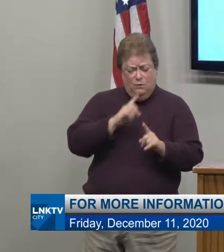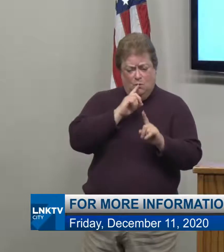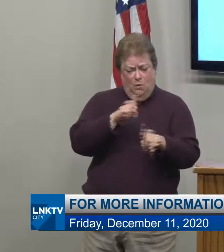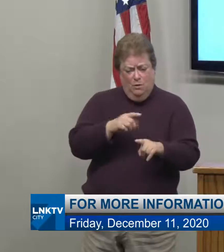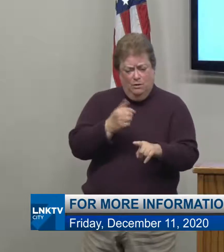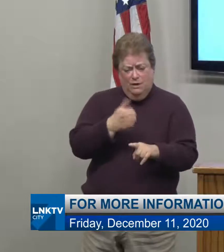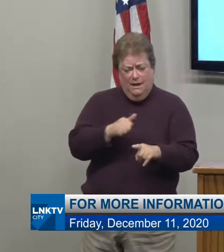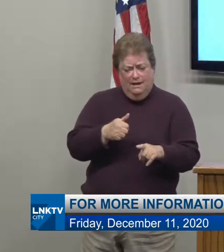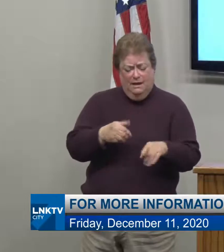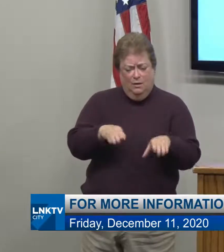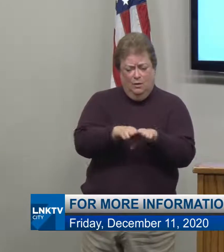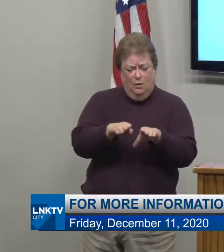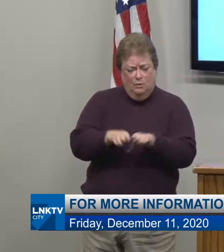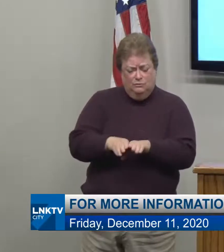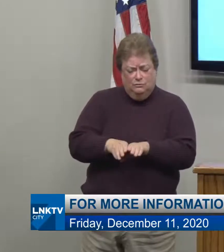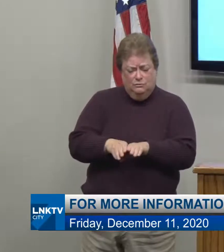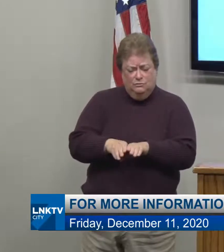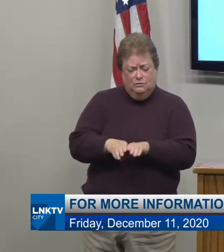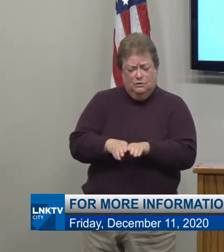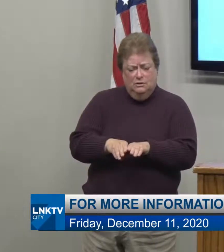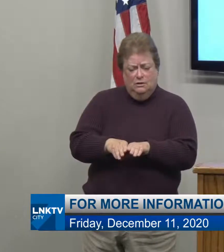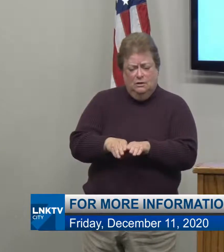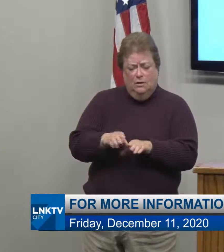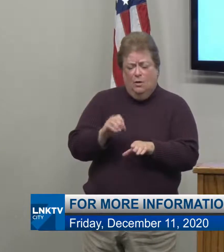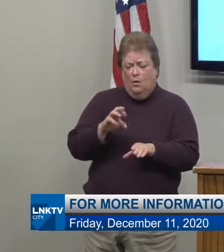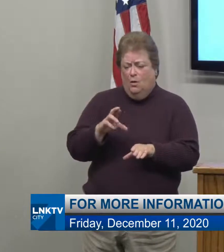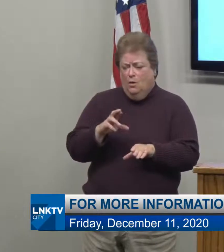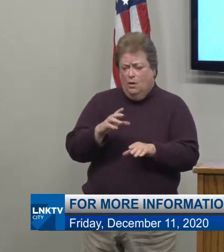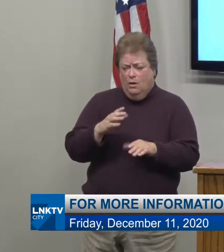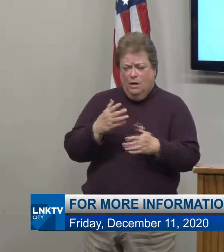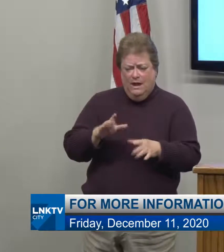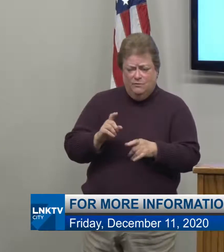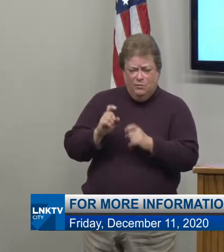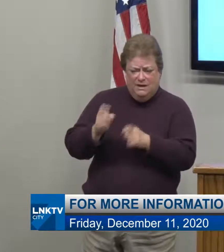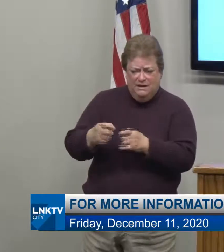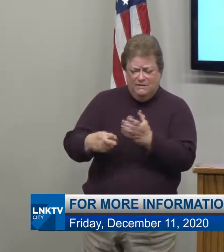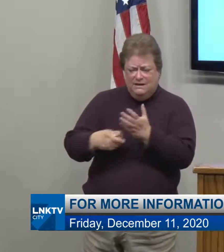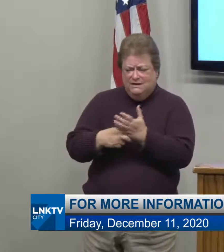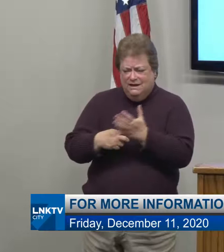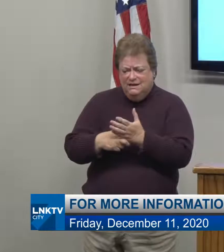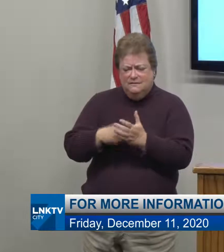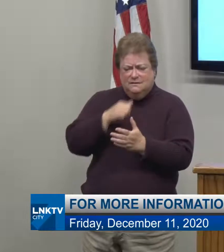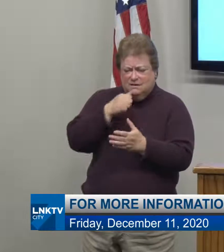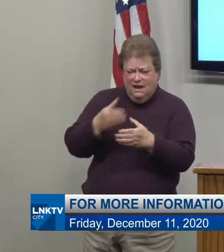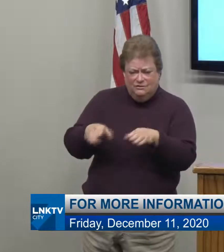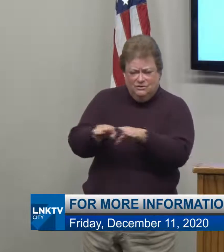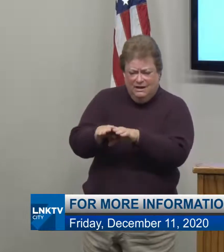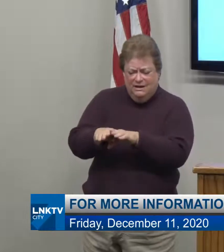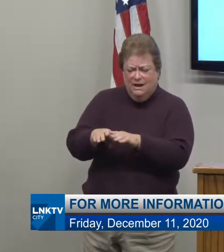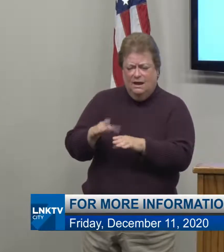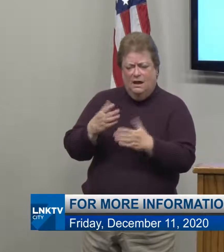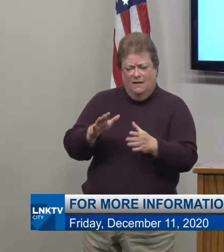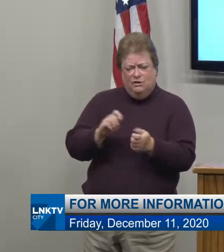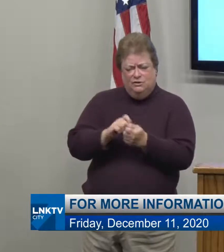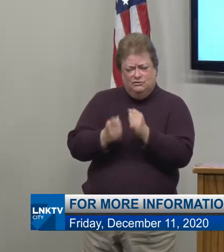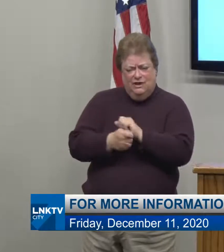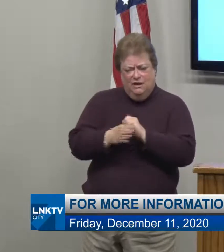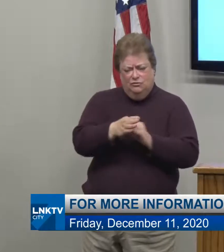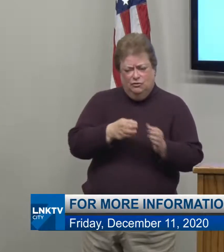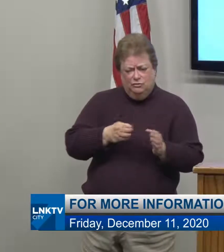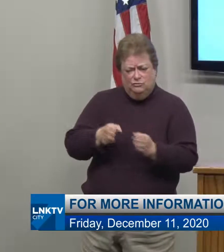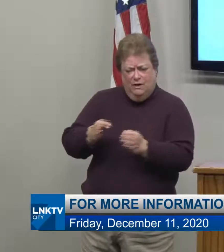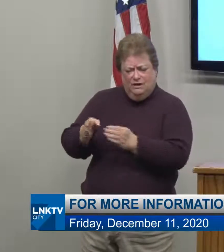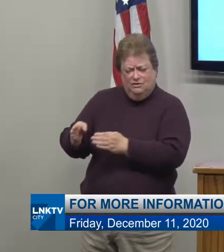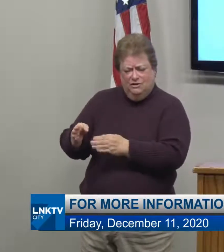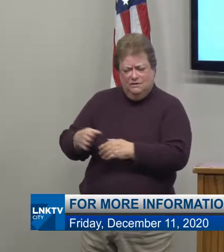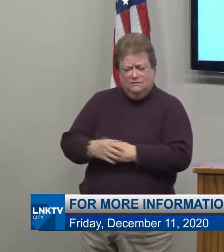just more or less received repeated tickets and not been shut down. Did you change the strategy there?